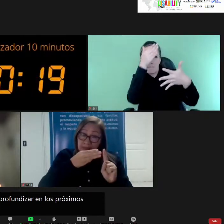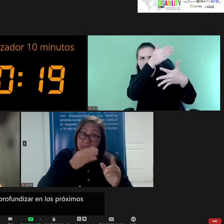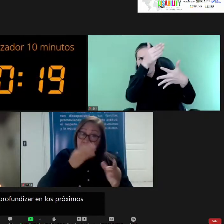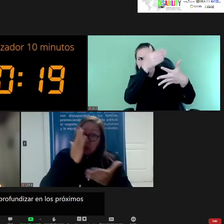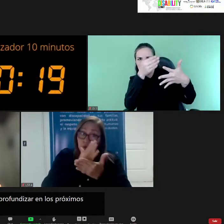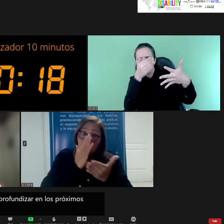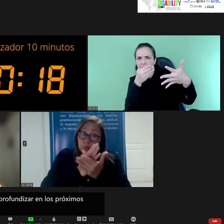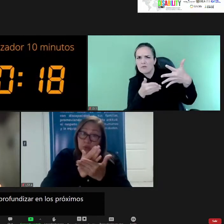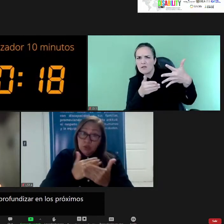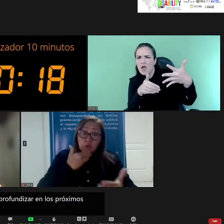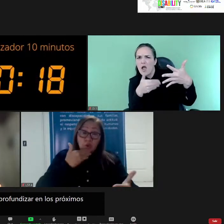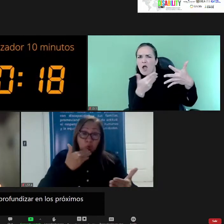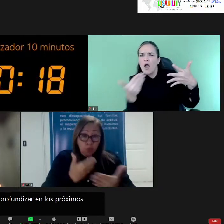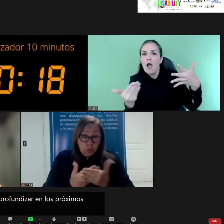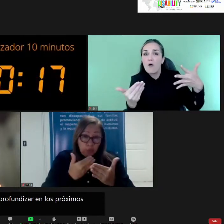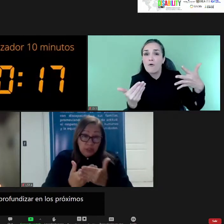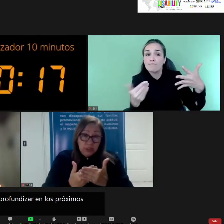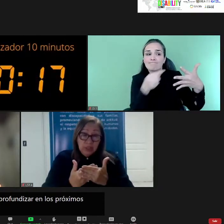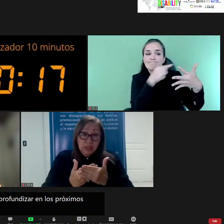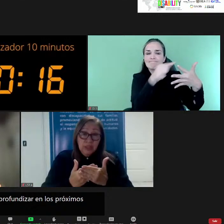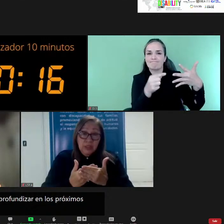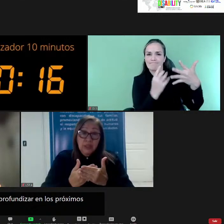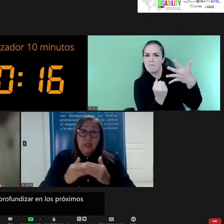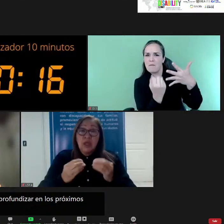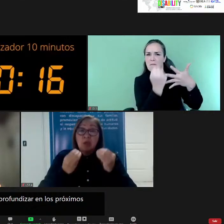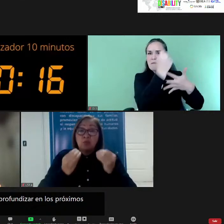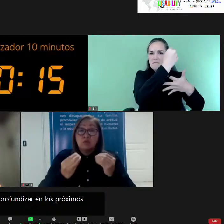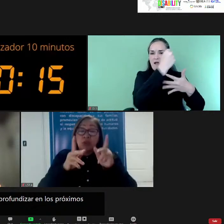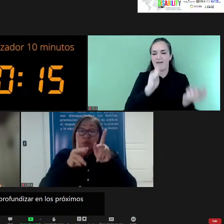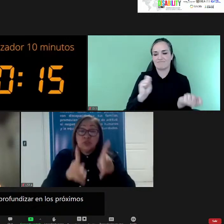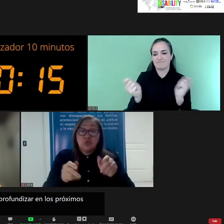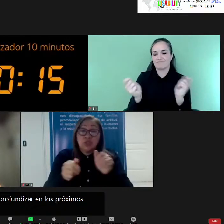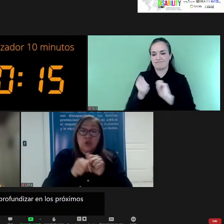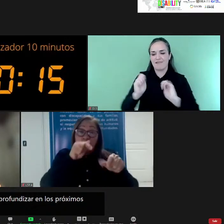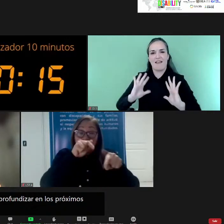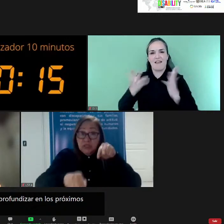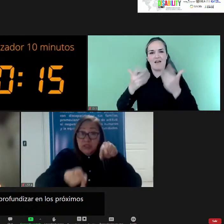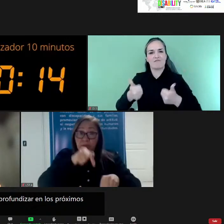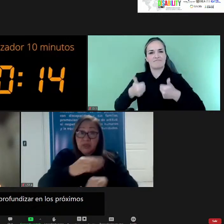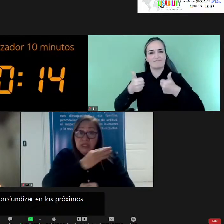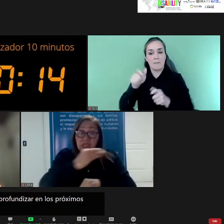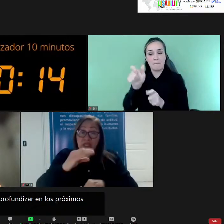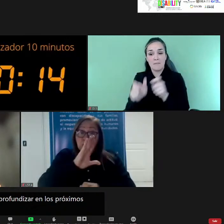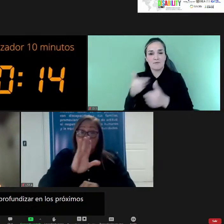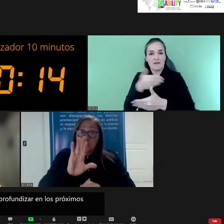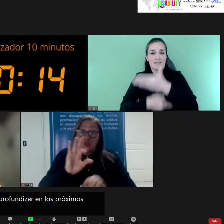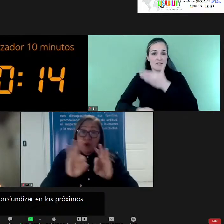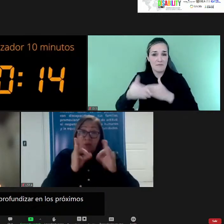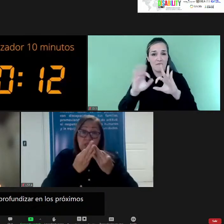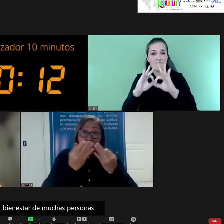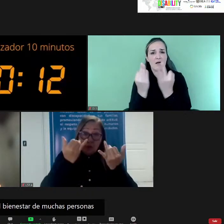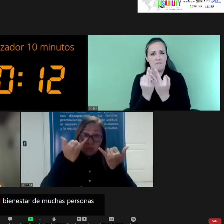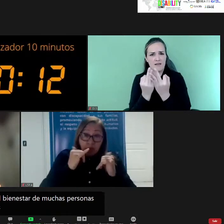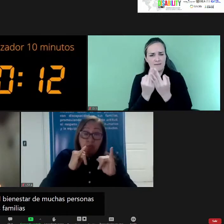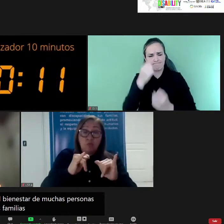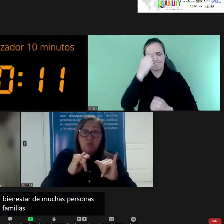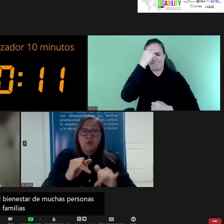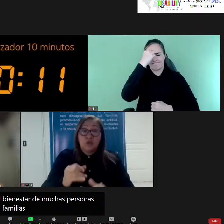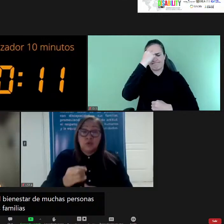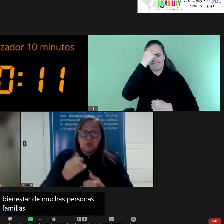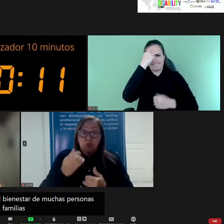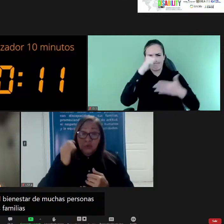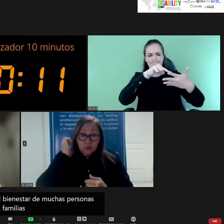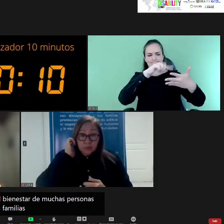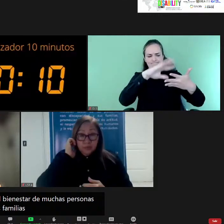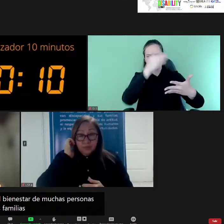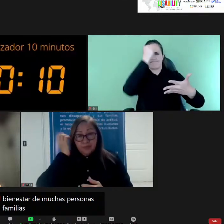all of these goals and commitments we are having a stakes the destinies of several people with disabilities and their